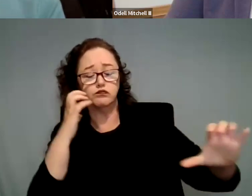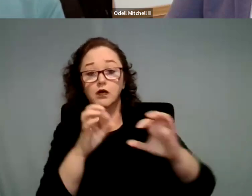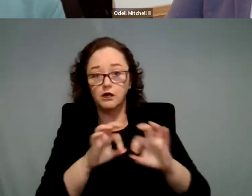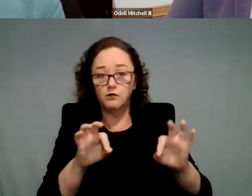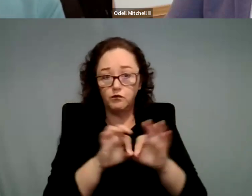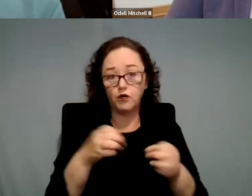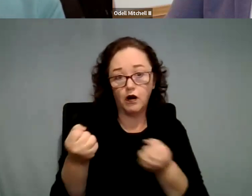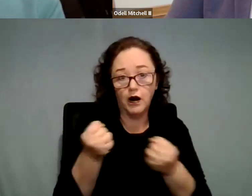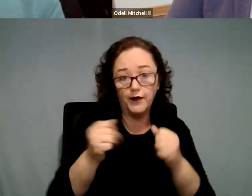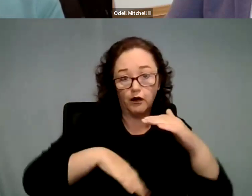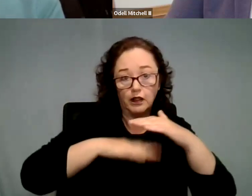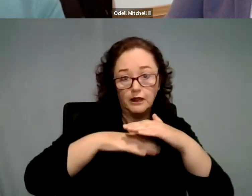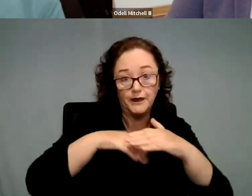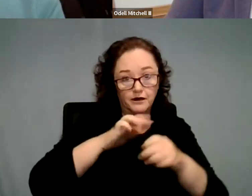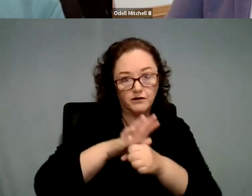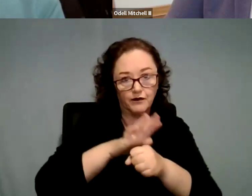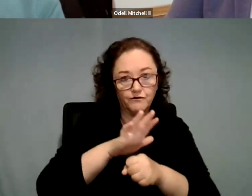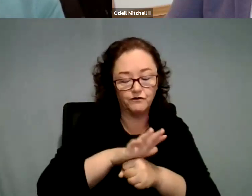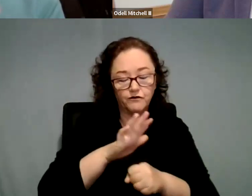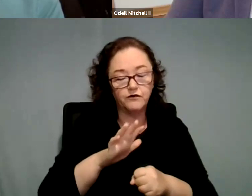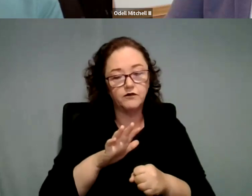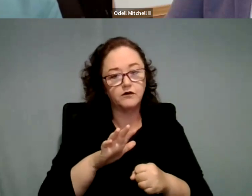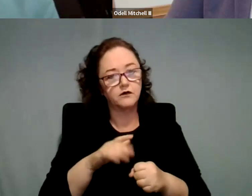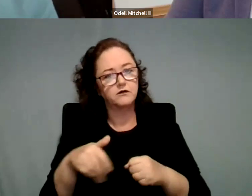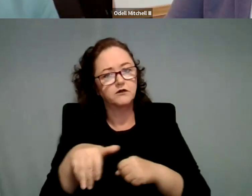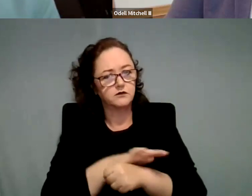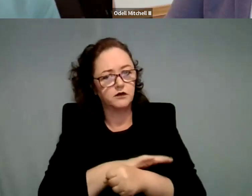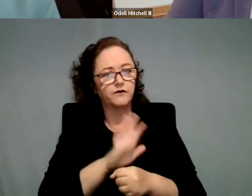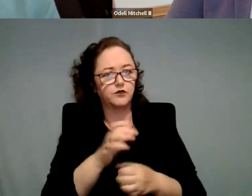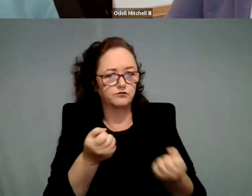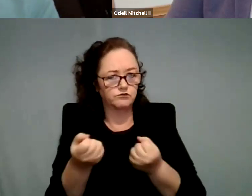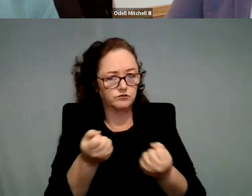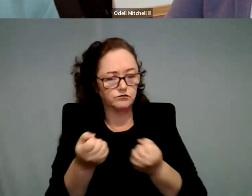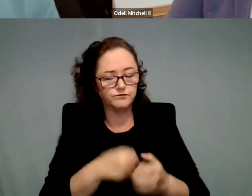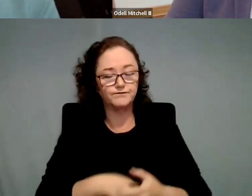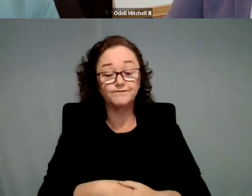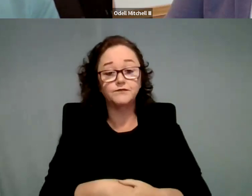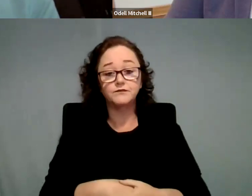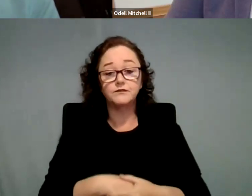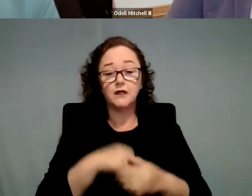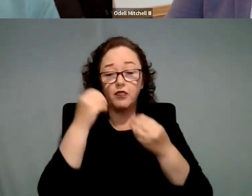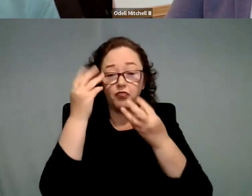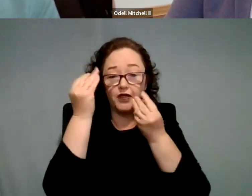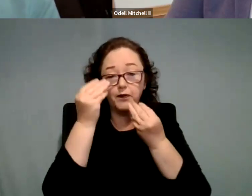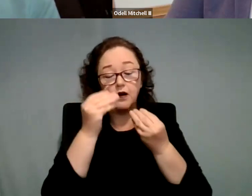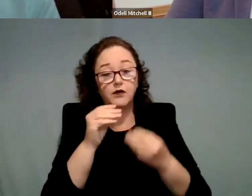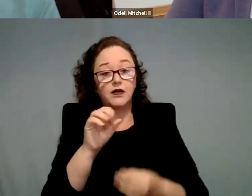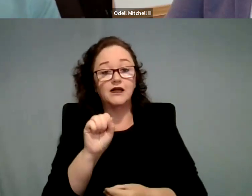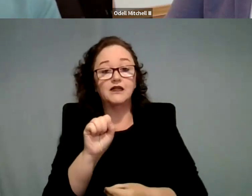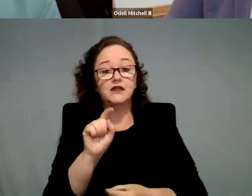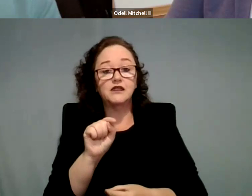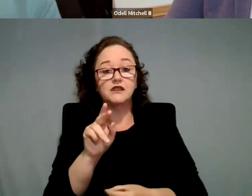cover value of the vehicles you're insuring. You want to think about your stunts. If you're having stunts in the